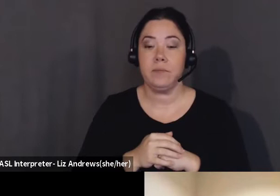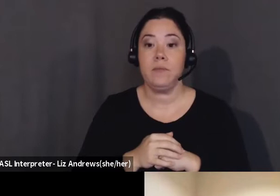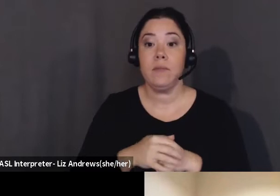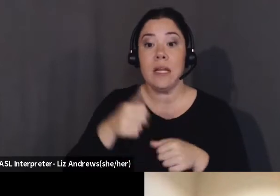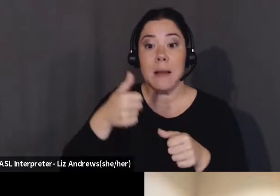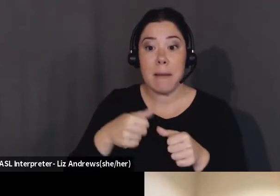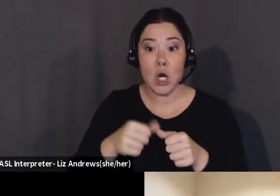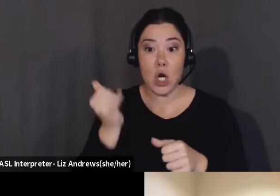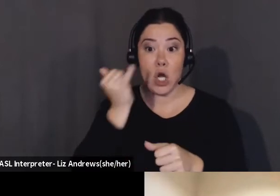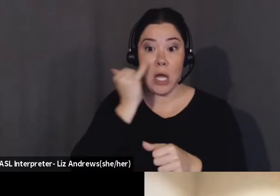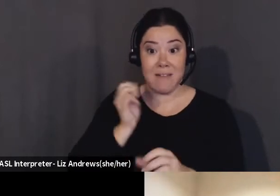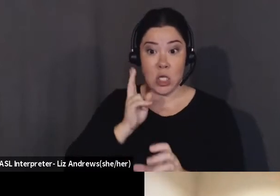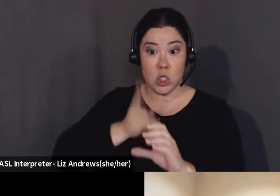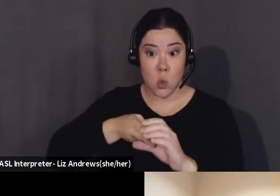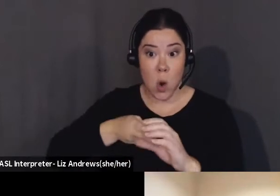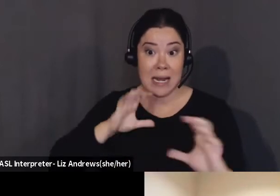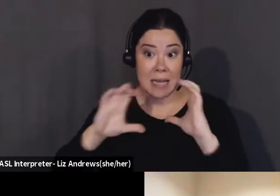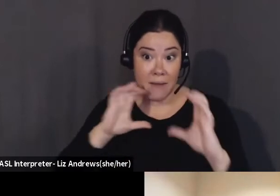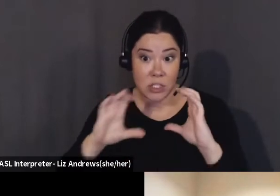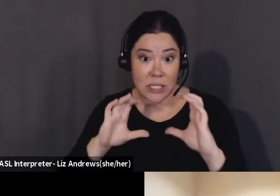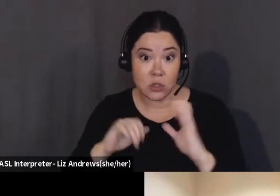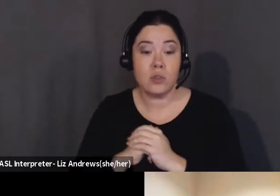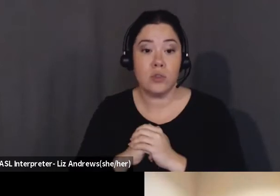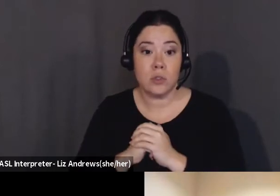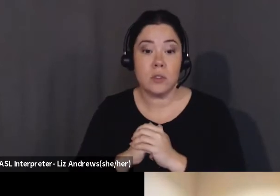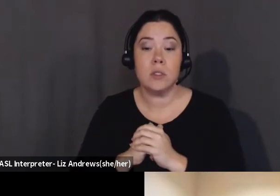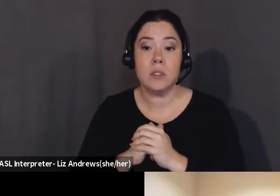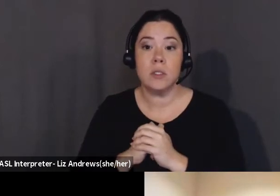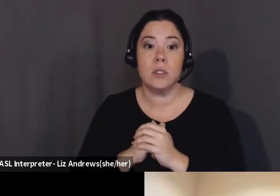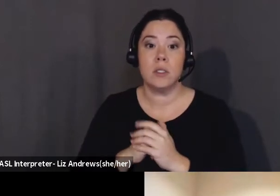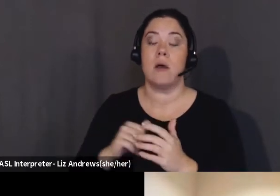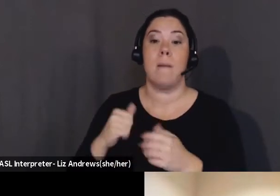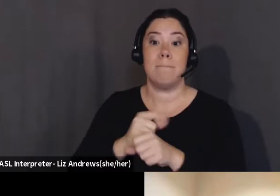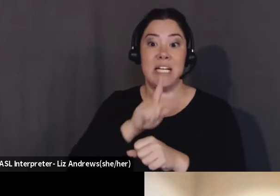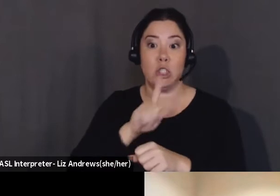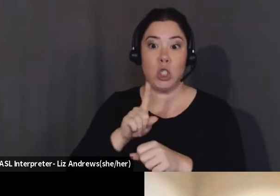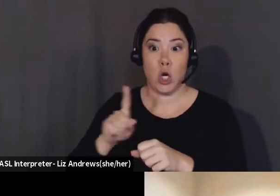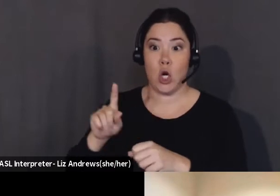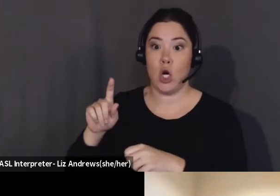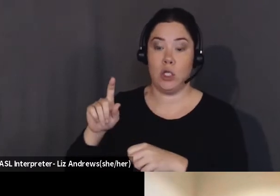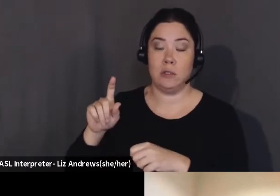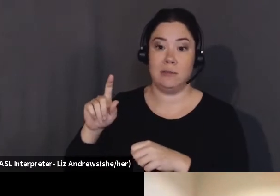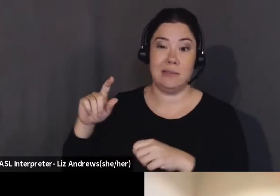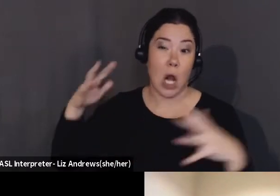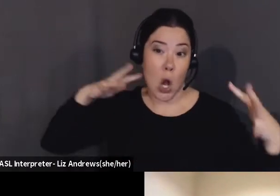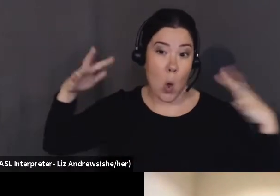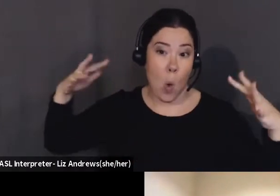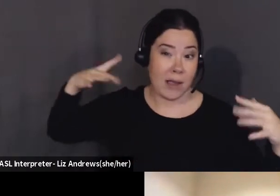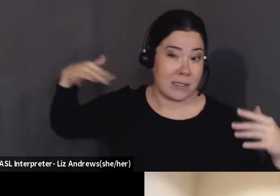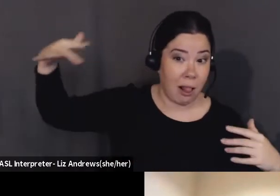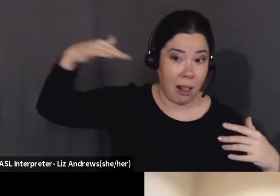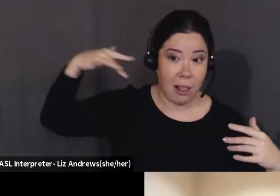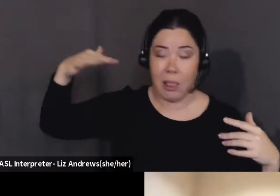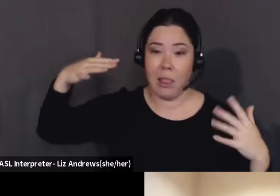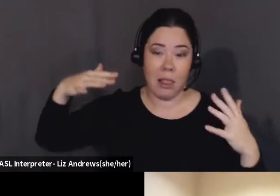you join into the conversation, please keep all background noise down much as possible to